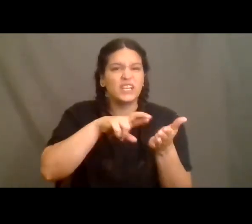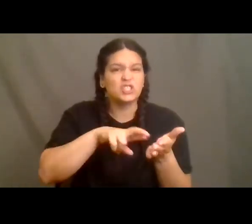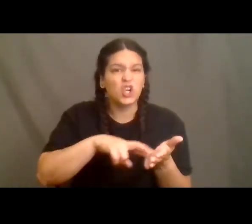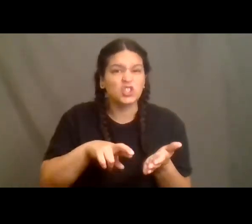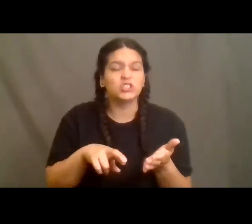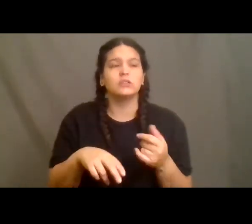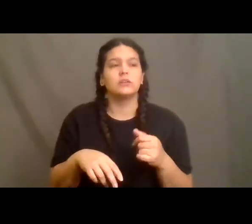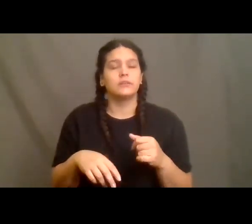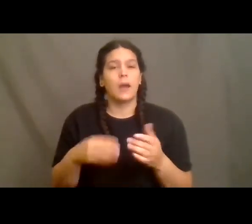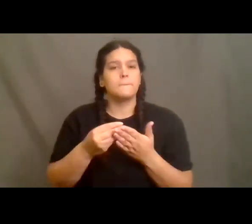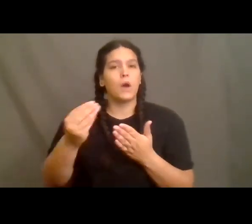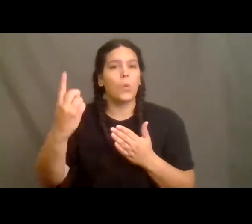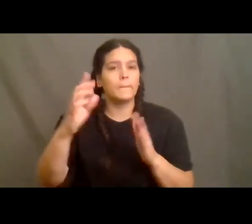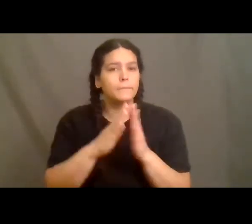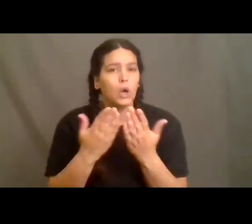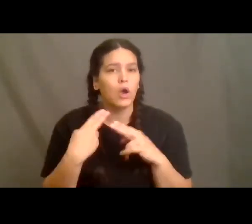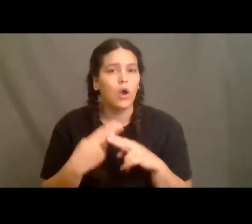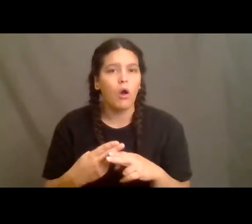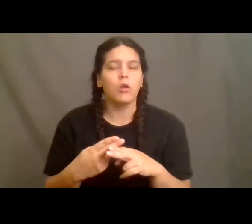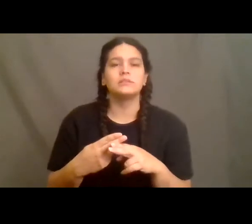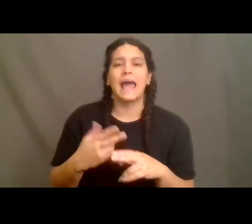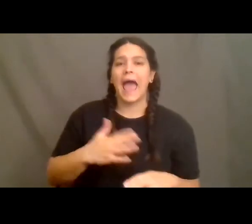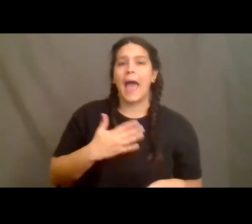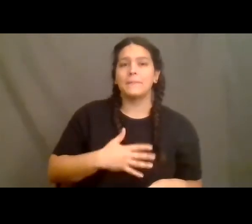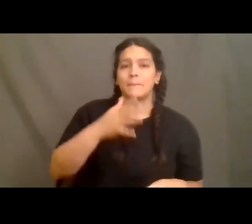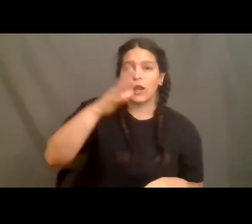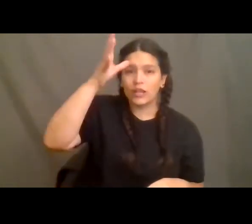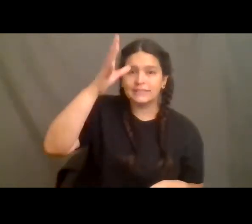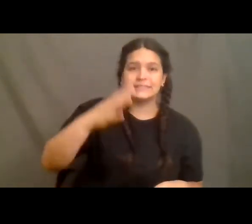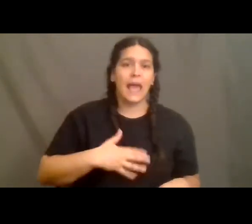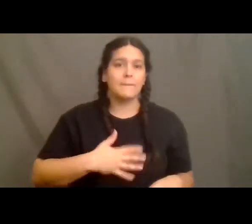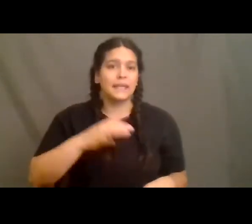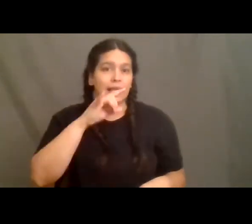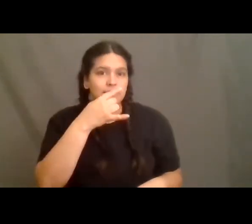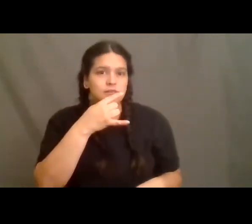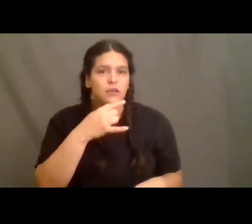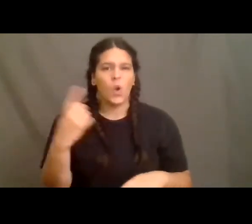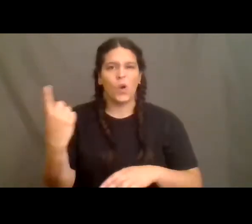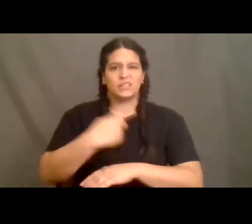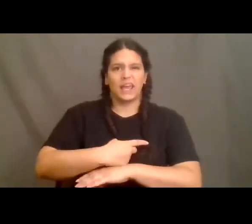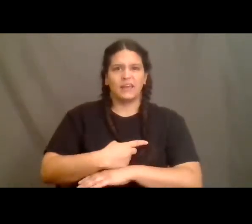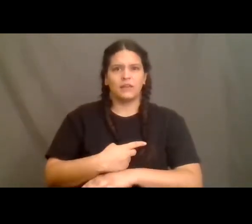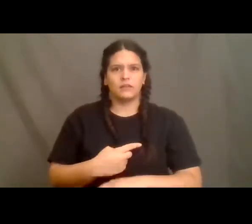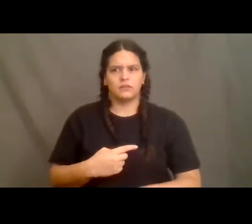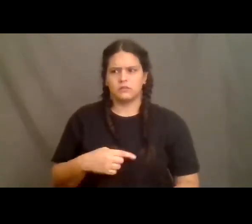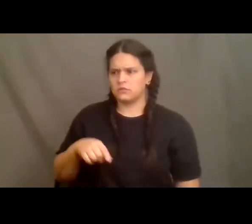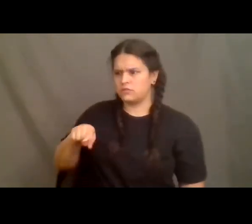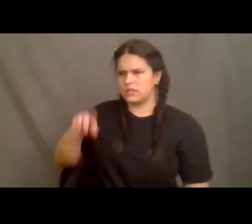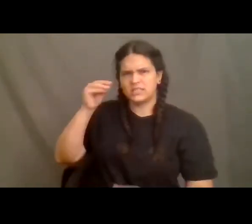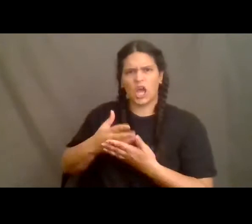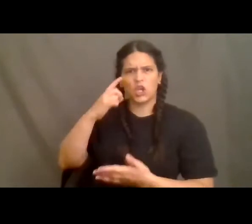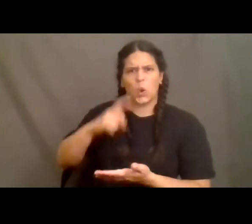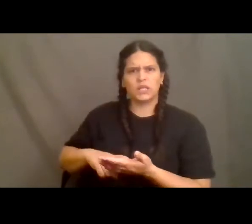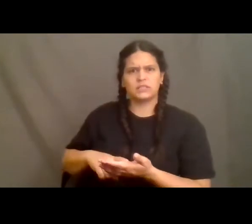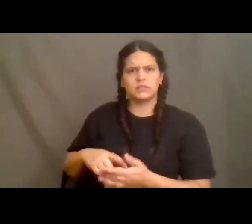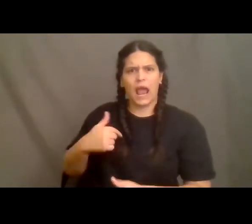Kids. And so, you know, one day, I guess he saw that I was flustered and overwhelmed, and kids are